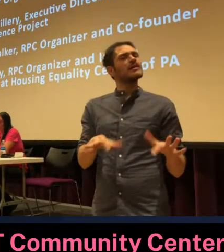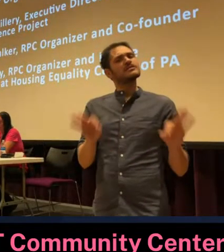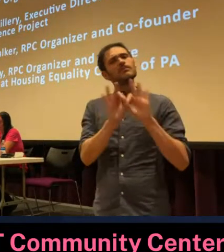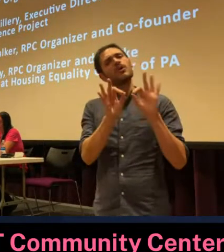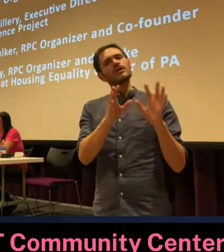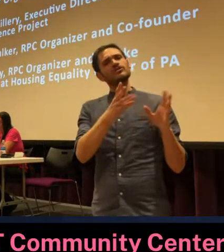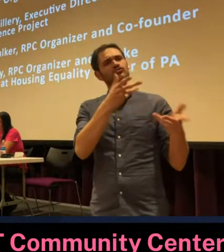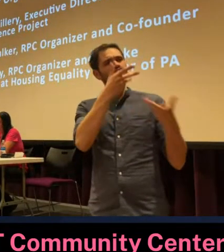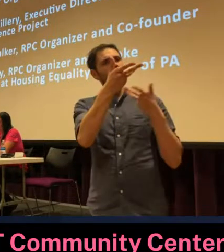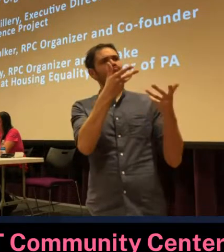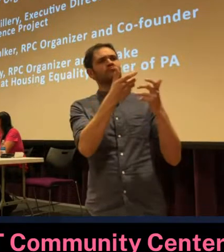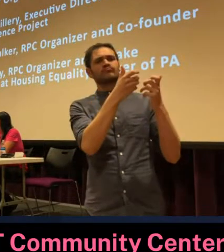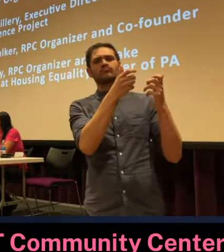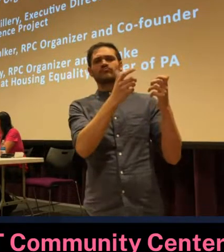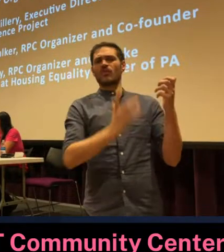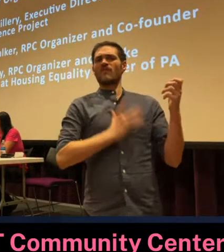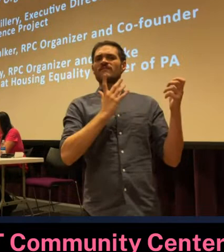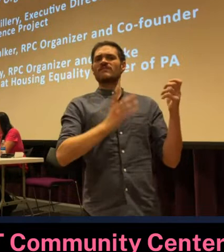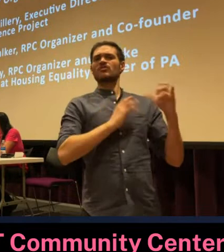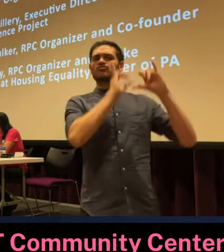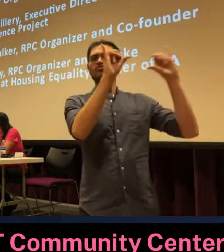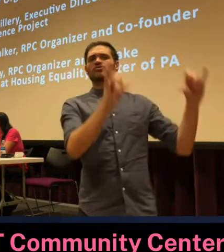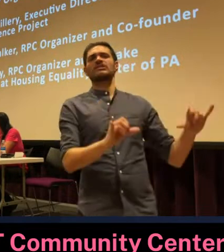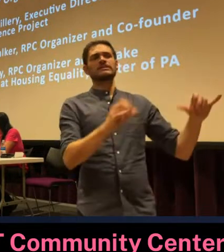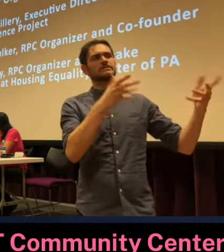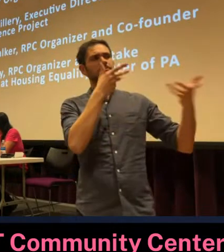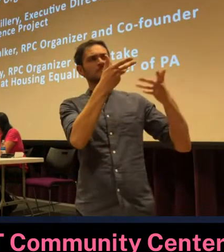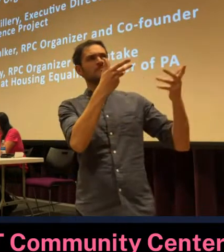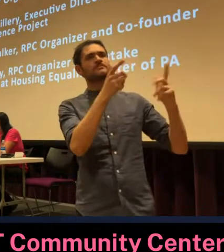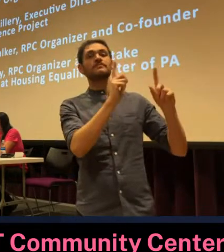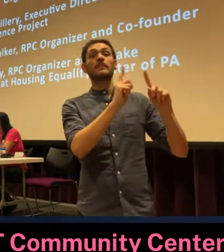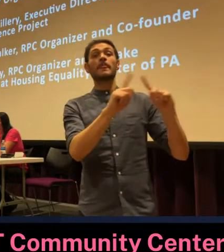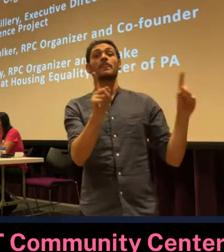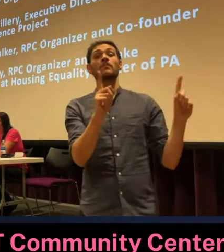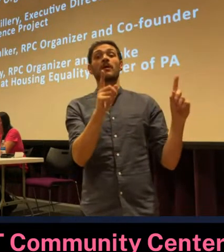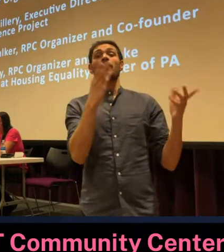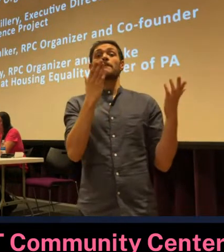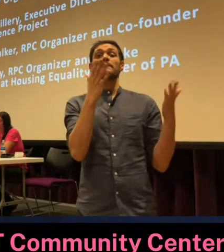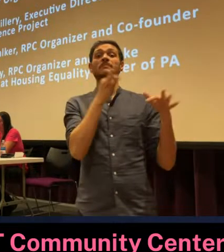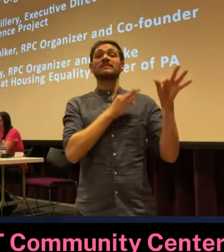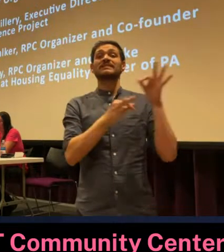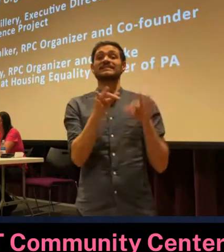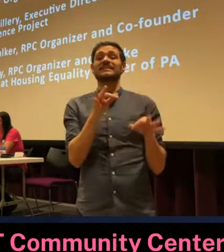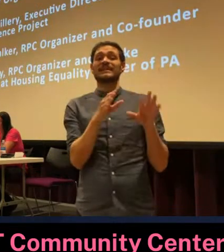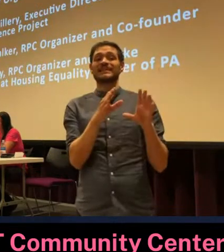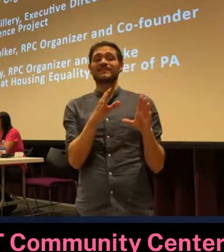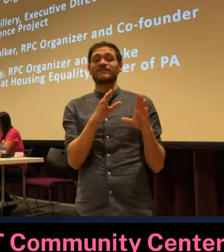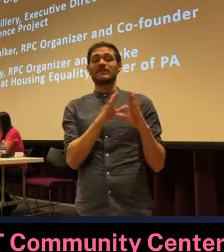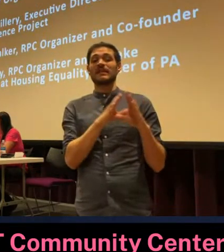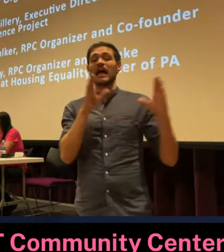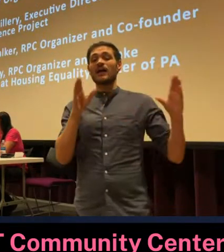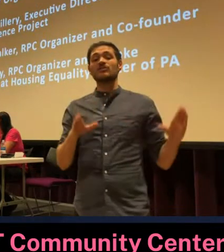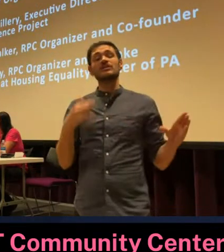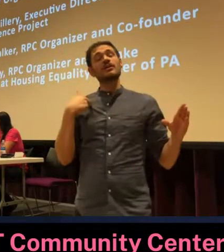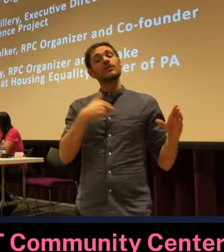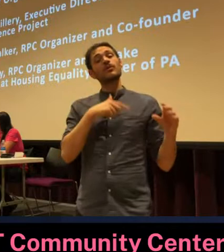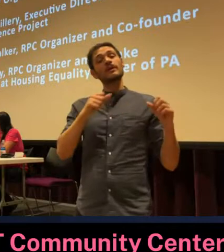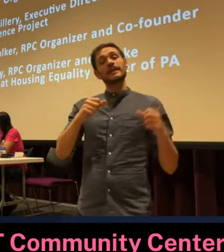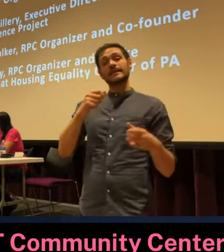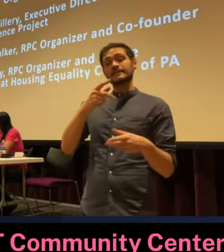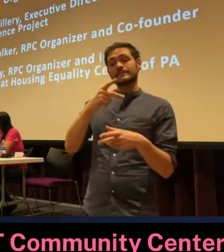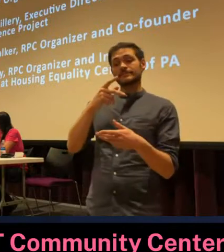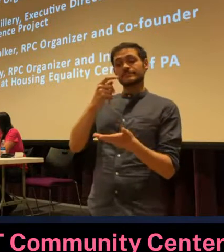the idea forward. I was suggesting that those systems, instead of being housing, would triage children and put